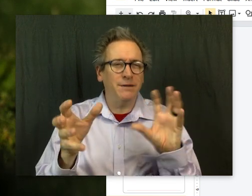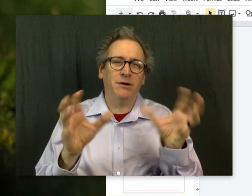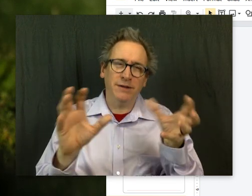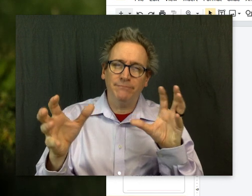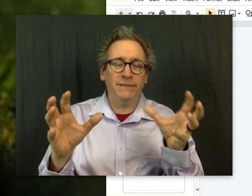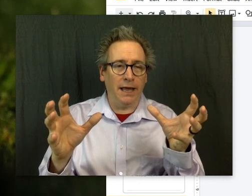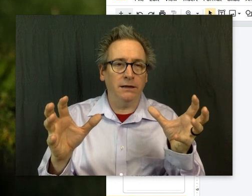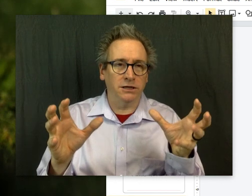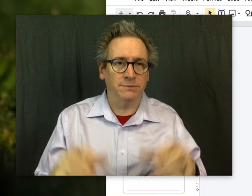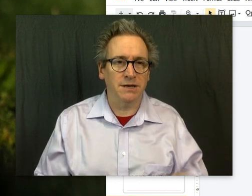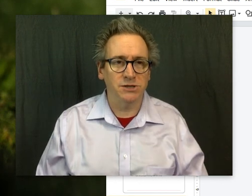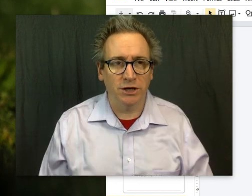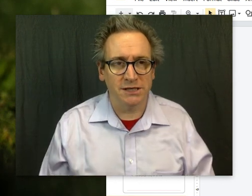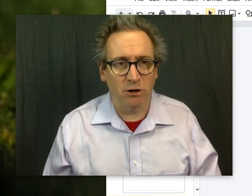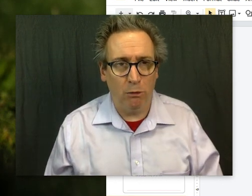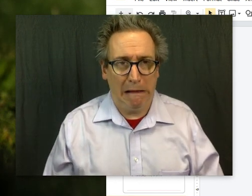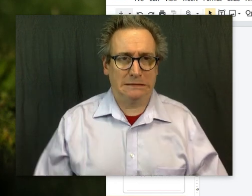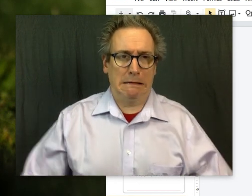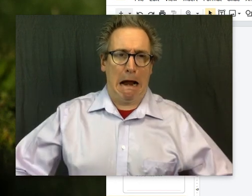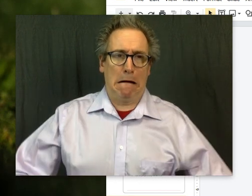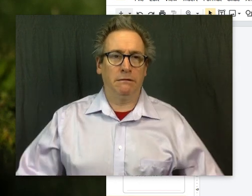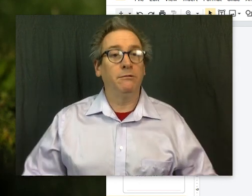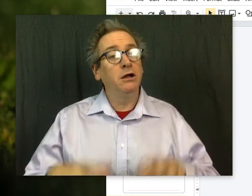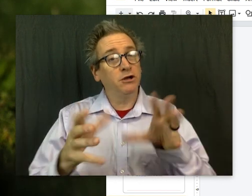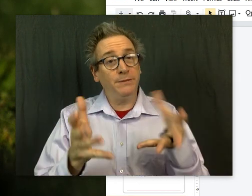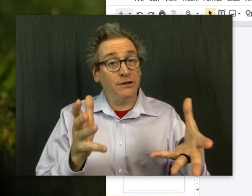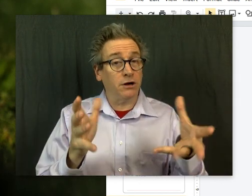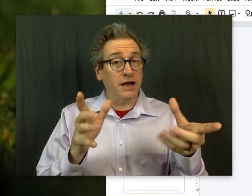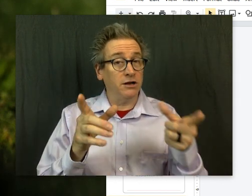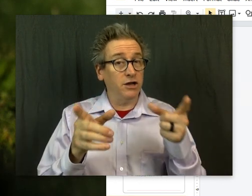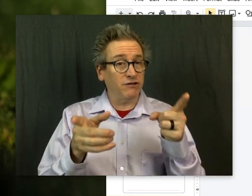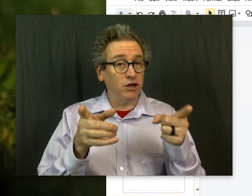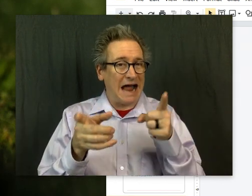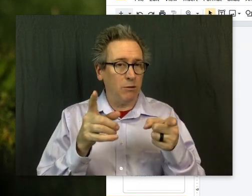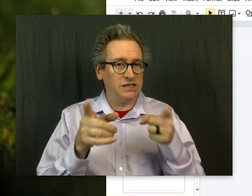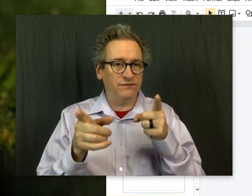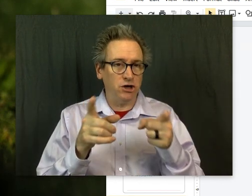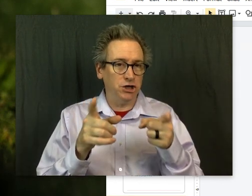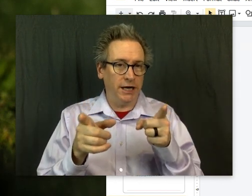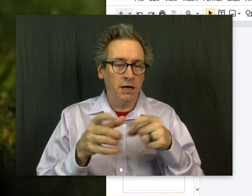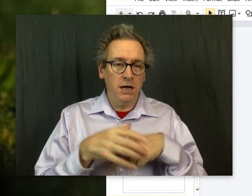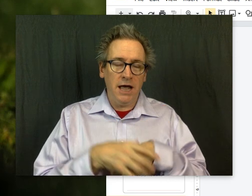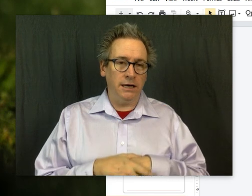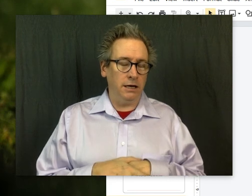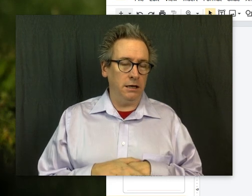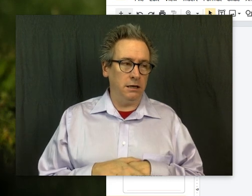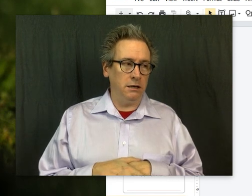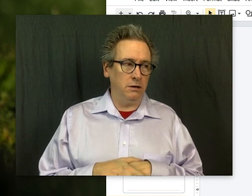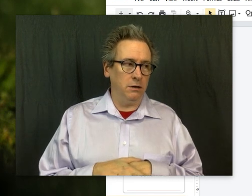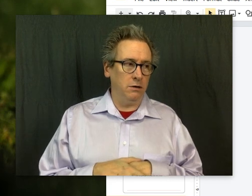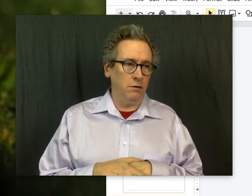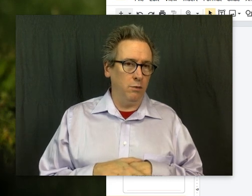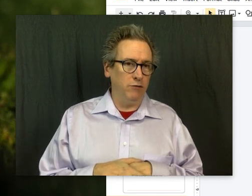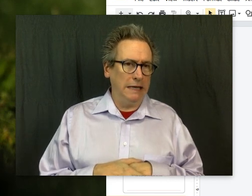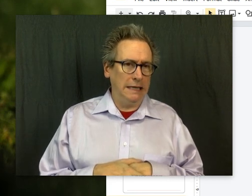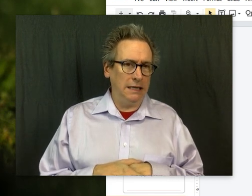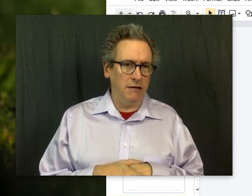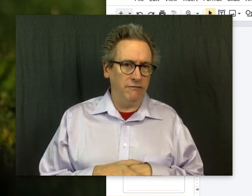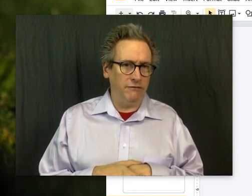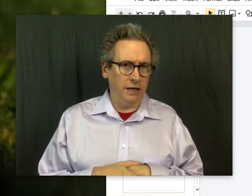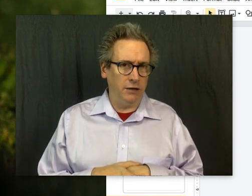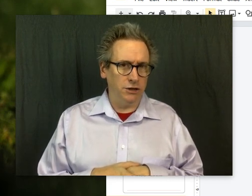Sometimes, English, sometimes you look at something and go, well, that's a noun. Could be either. And you have to look at how it's functioning. And we